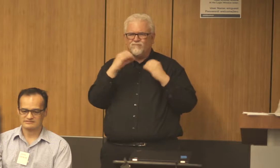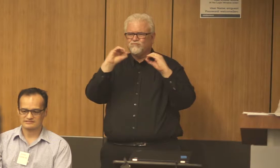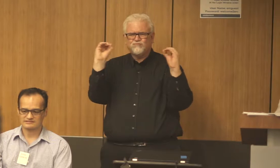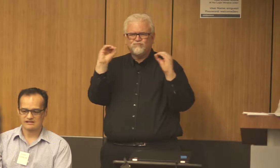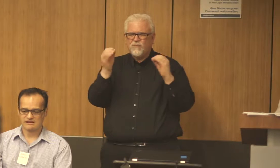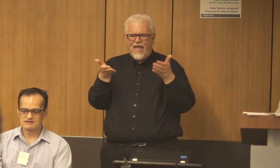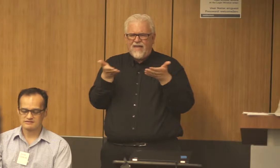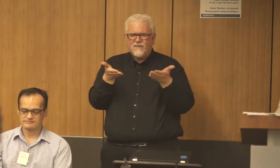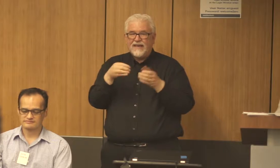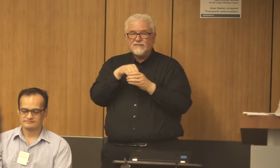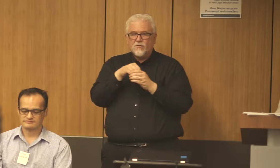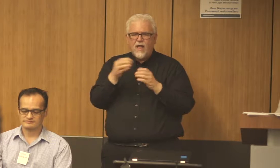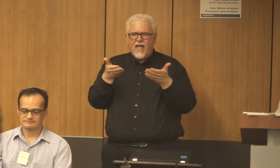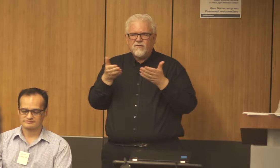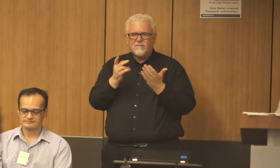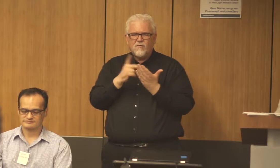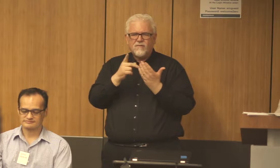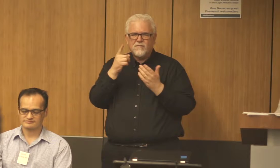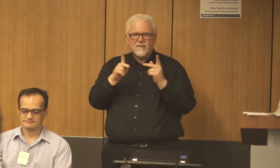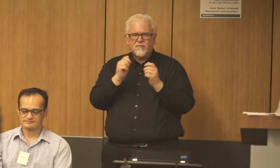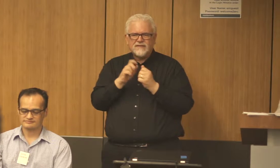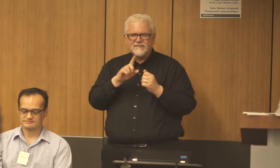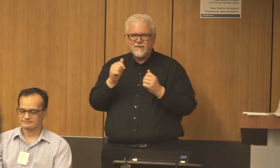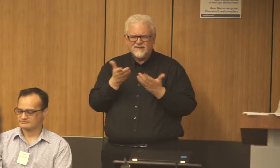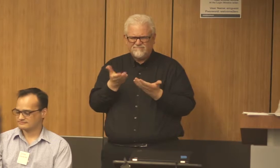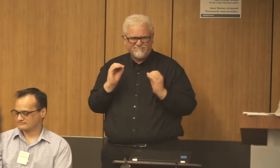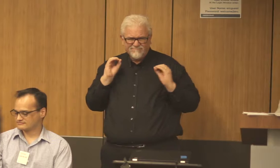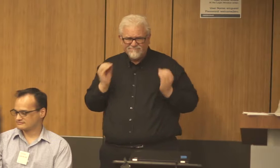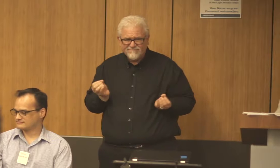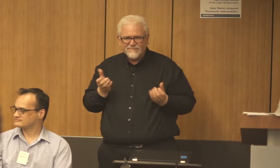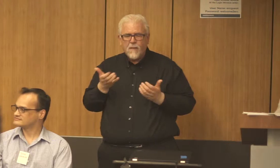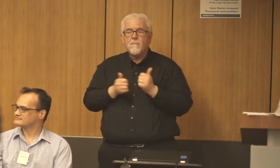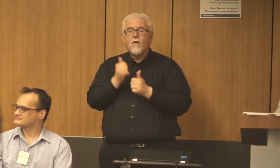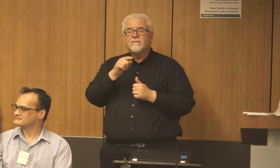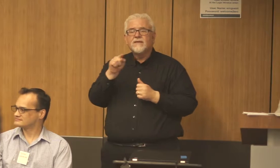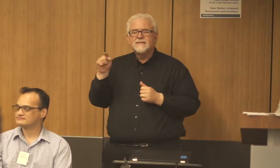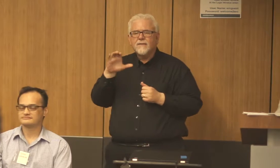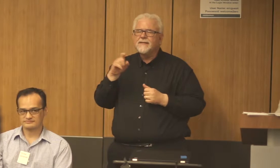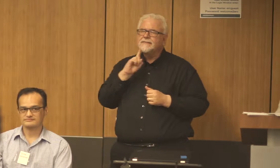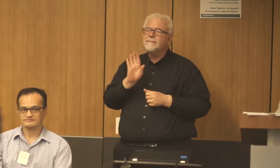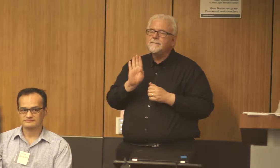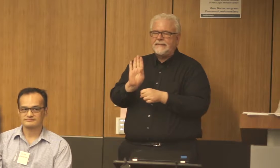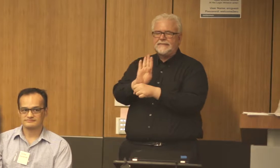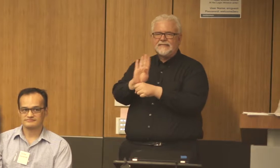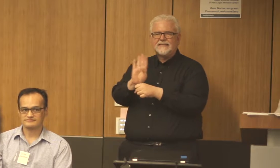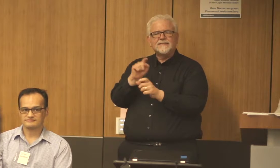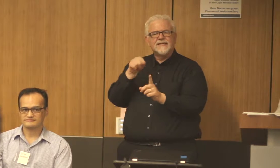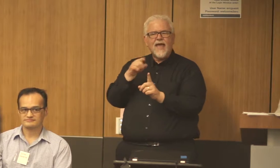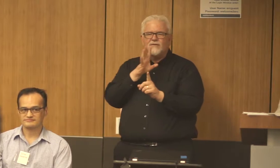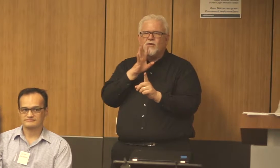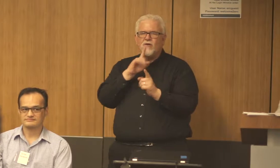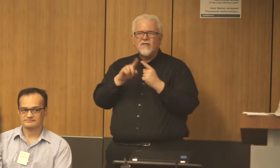hiring programs for people with disabilities, and kind of you have to most of these companies, it is a business, so you do have to speak